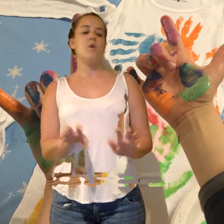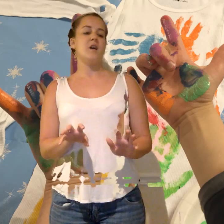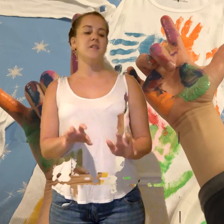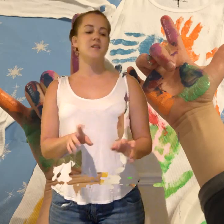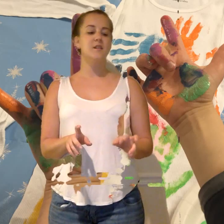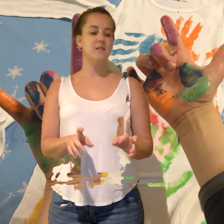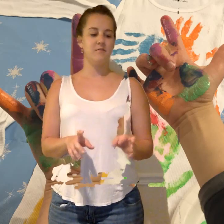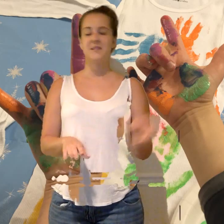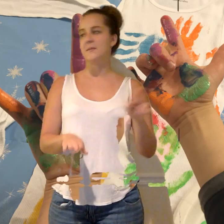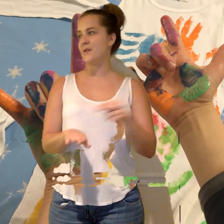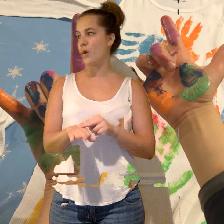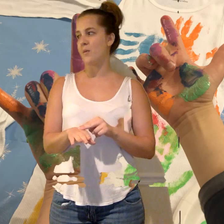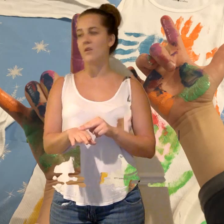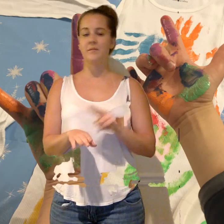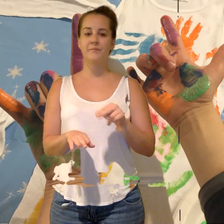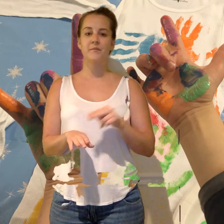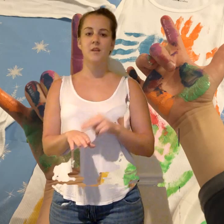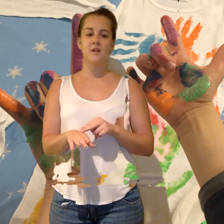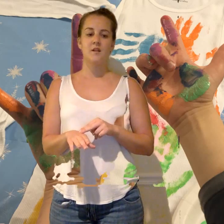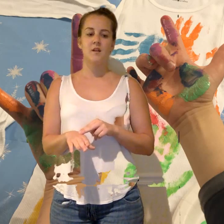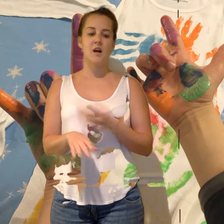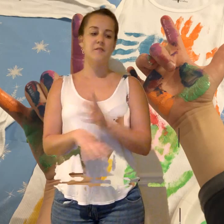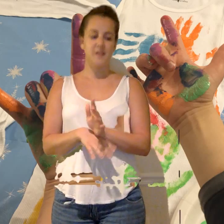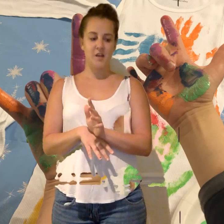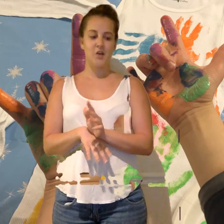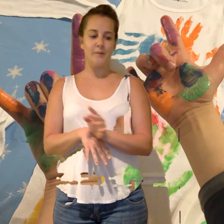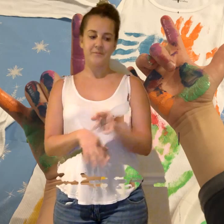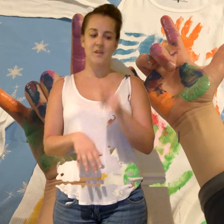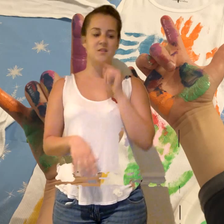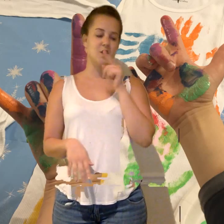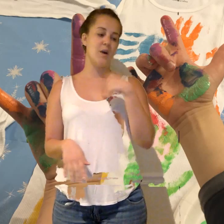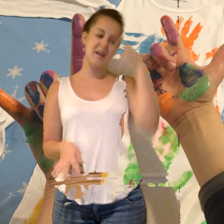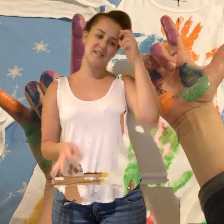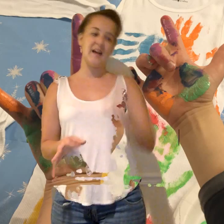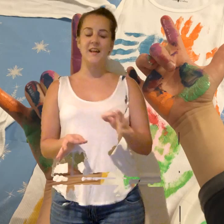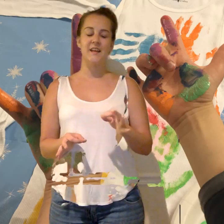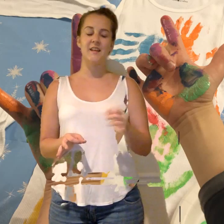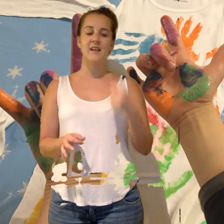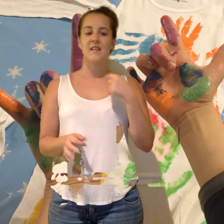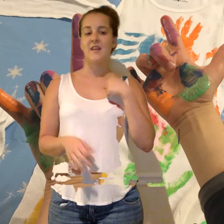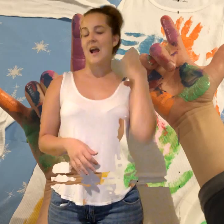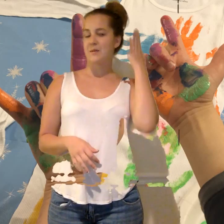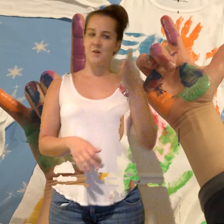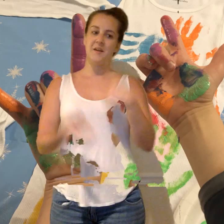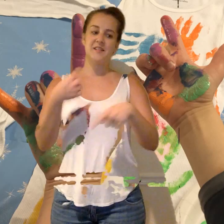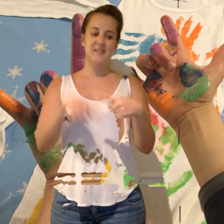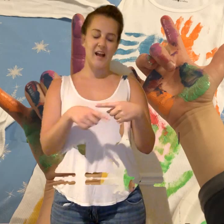want it to be a normal video, so I decided that I was going to